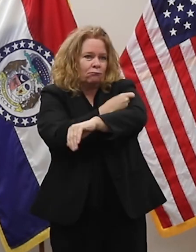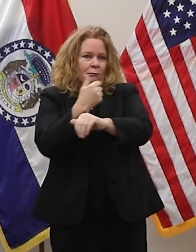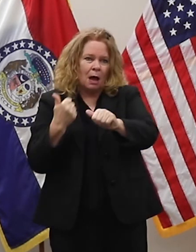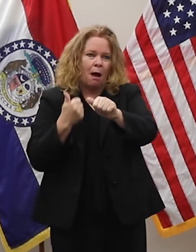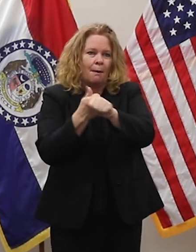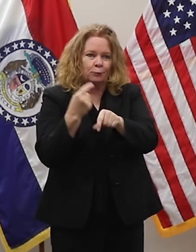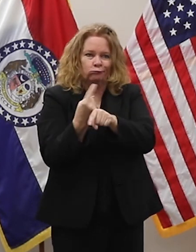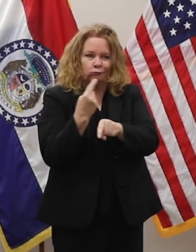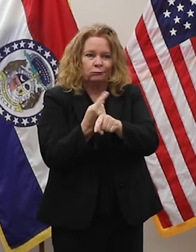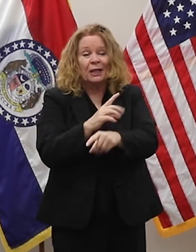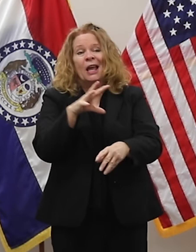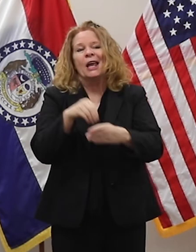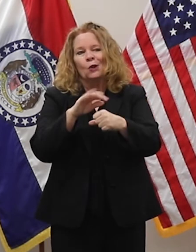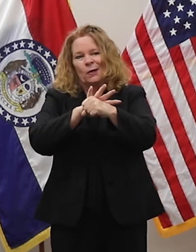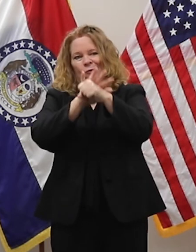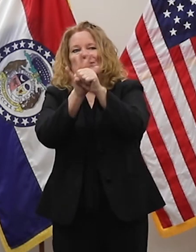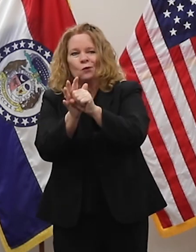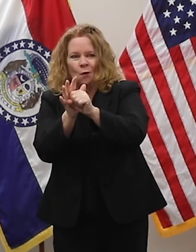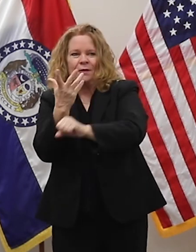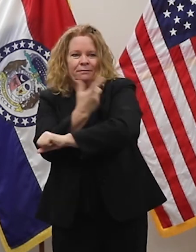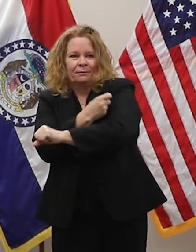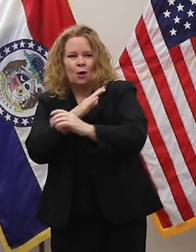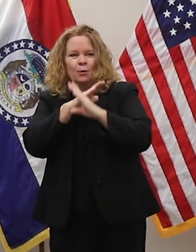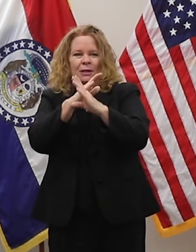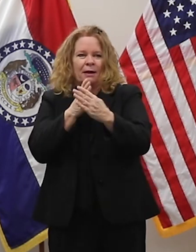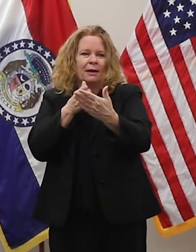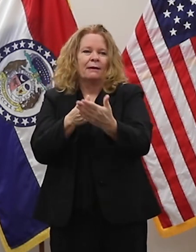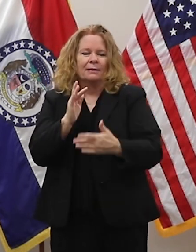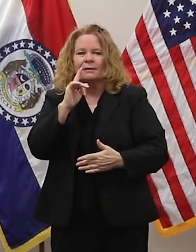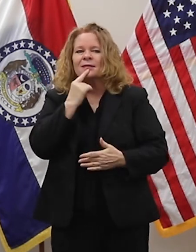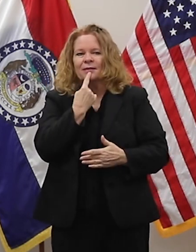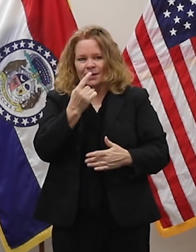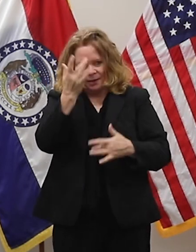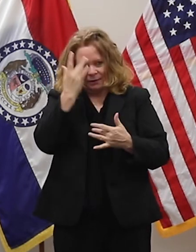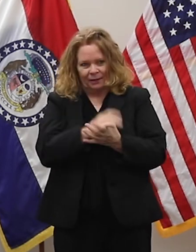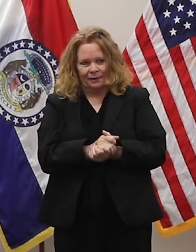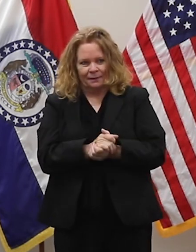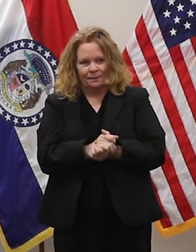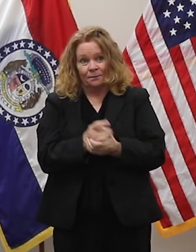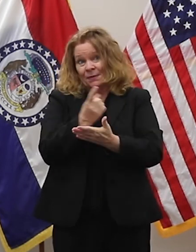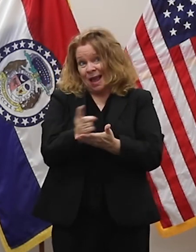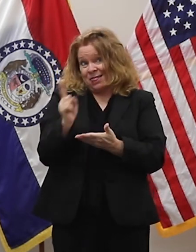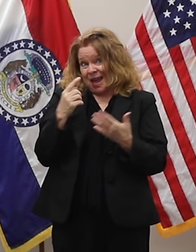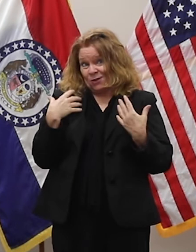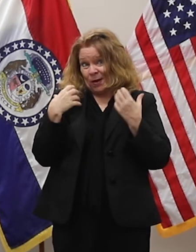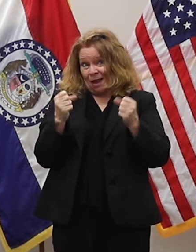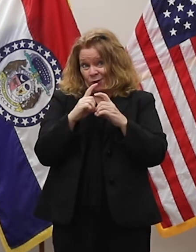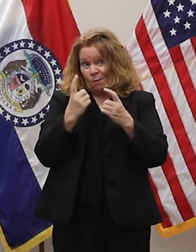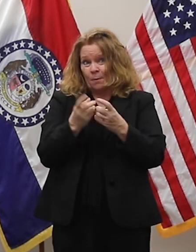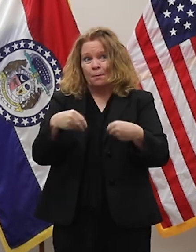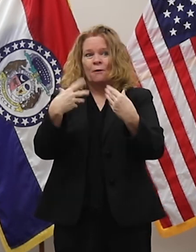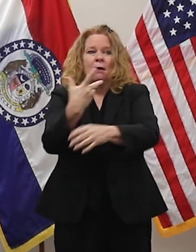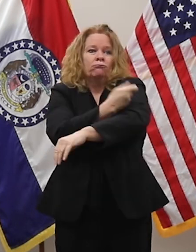including the COVID-19 vaccine to protect against serious illnesses. Last week, the Health Department had a vaccine